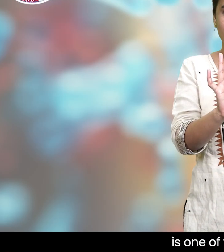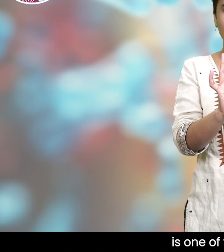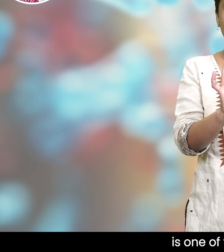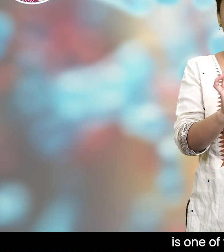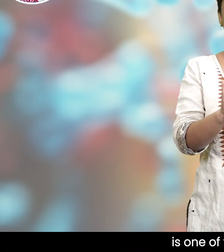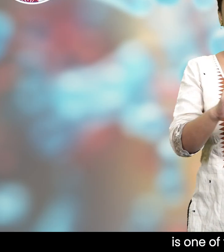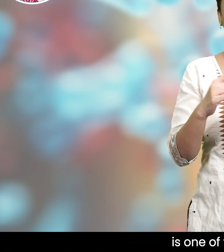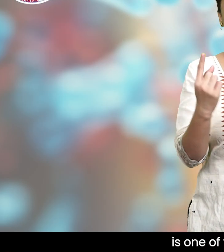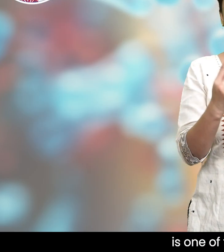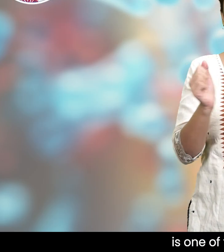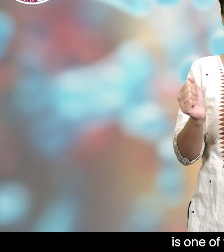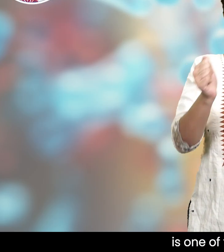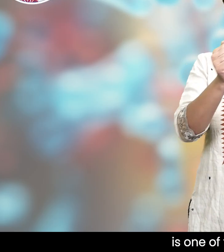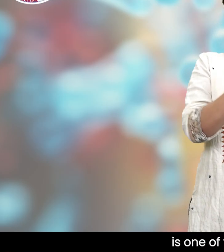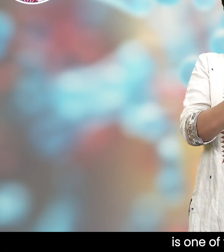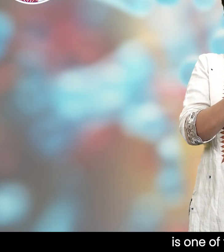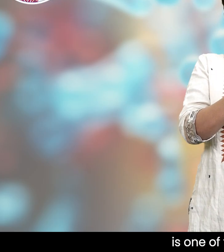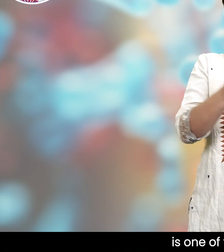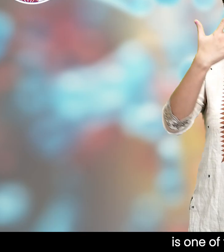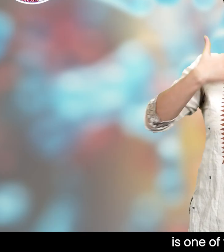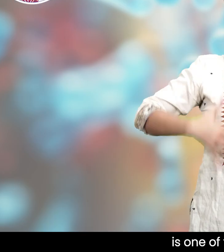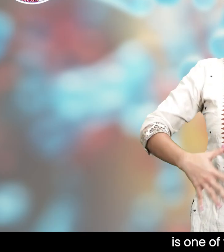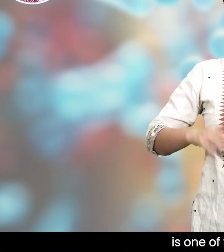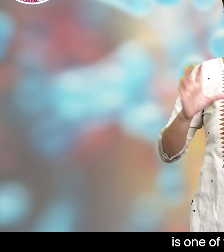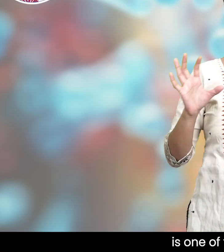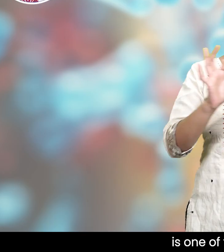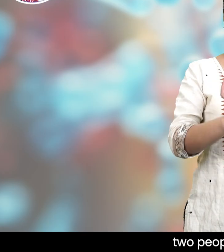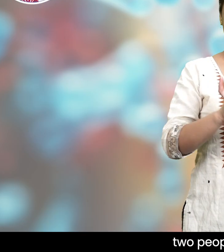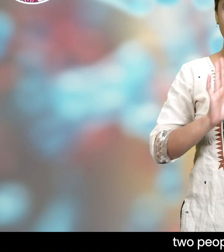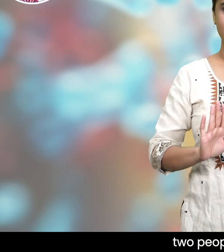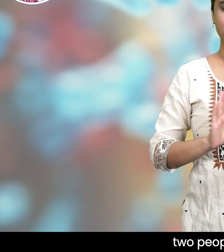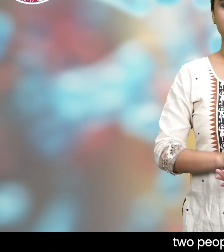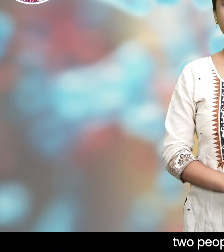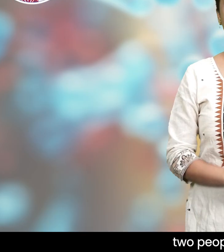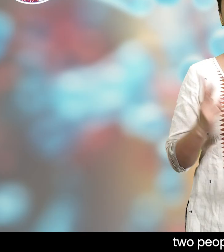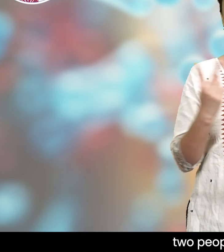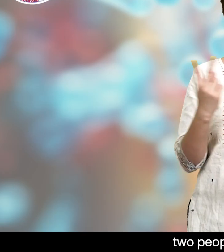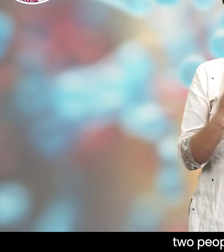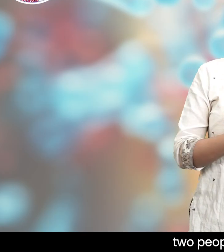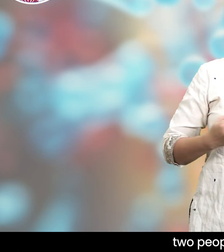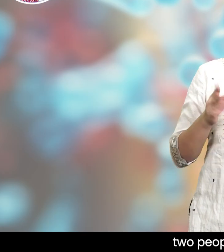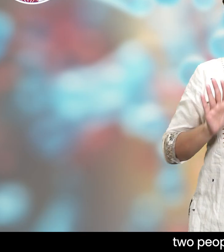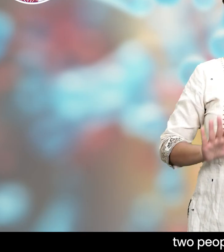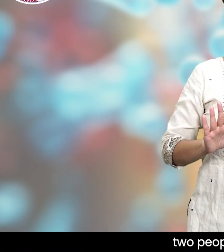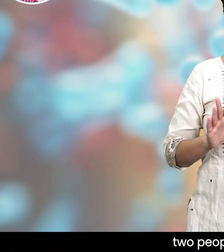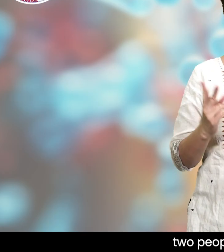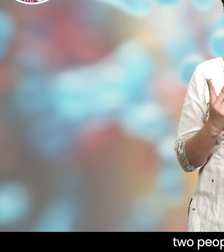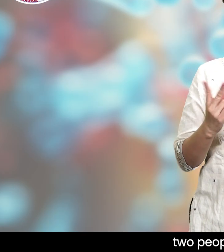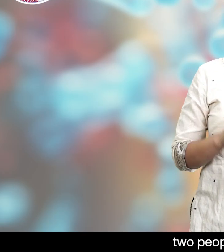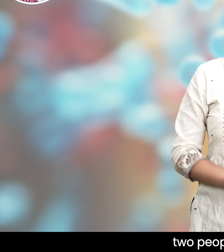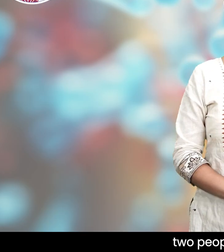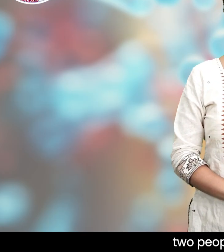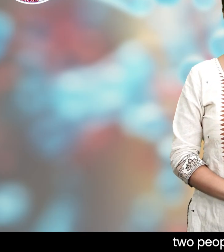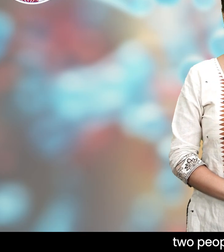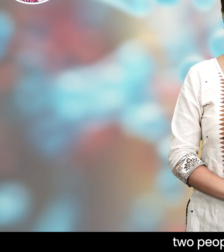is one of the closest physical contacts two people can have with each other.